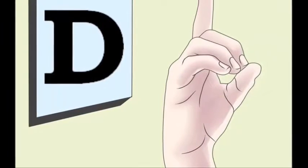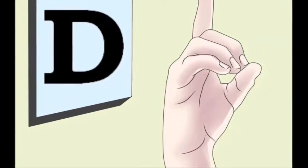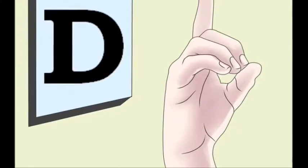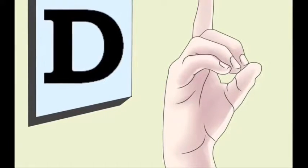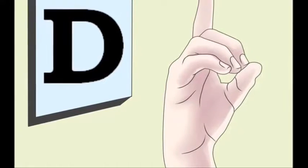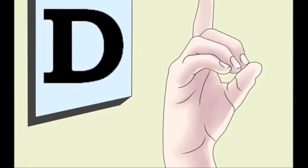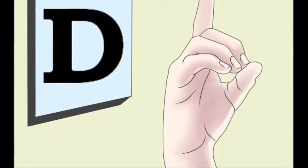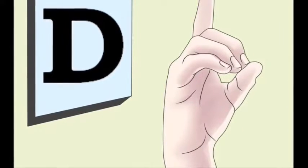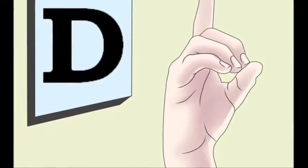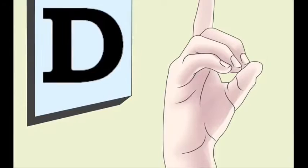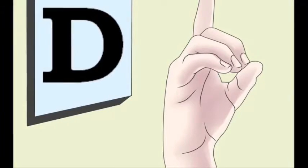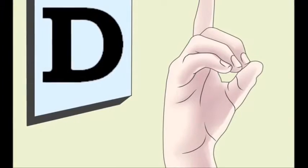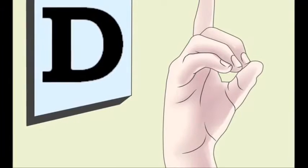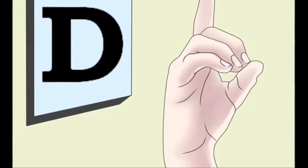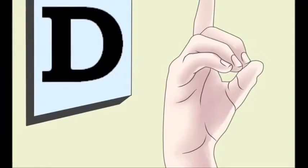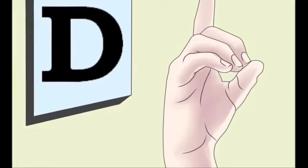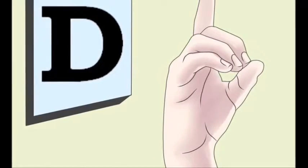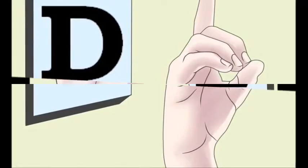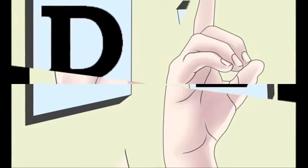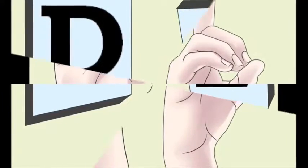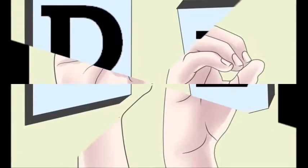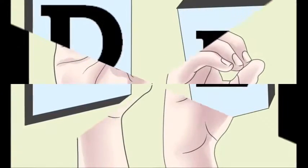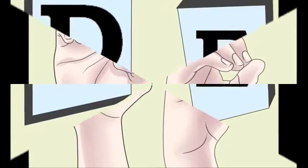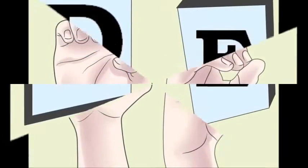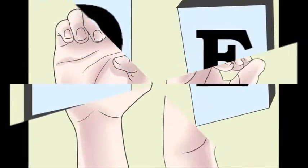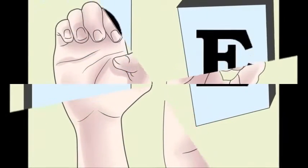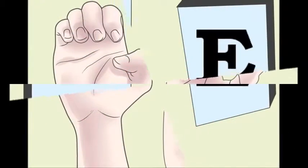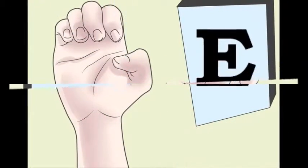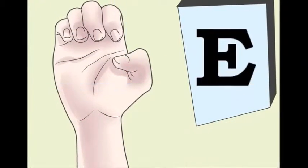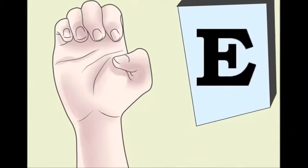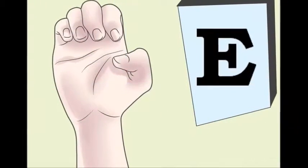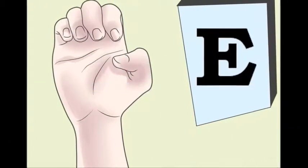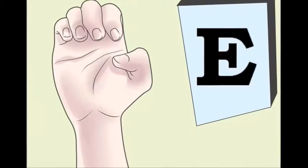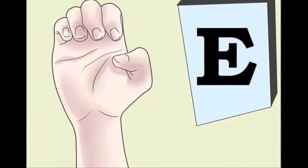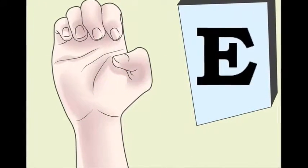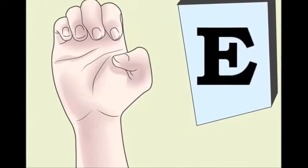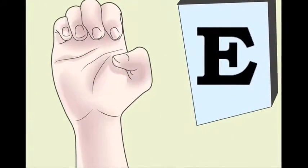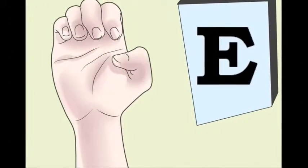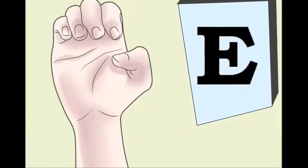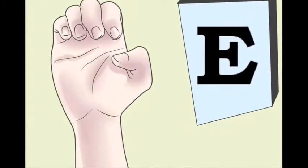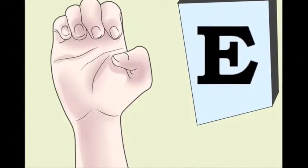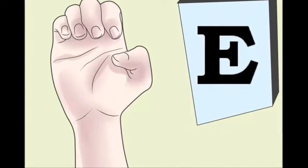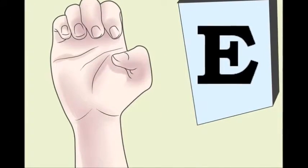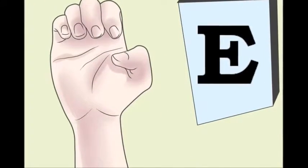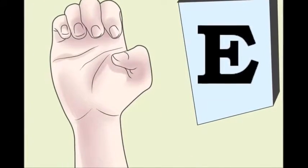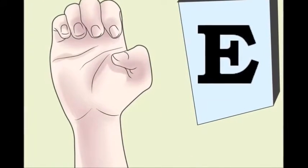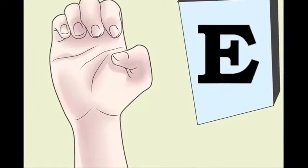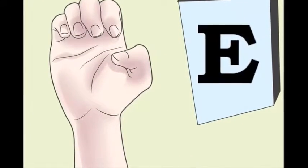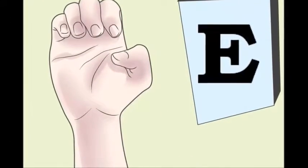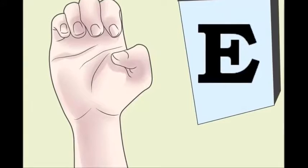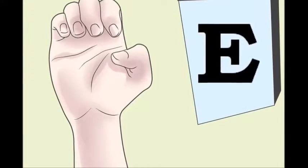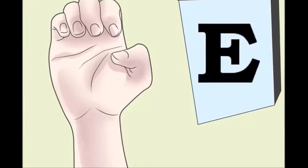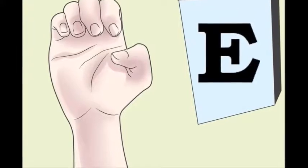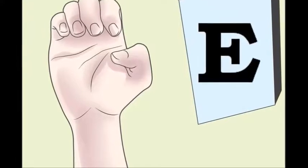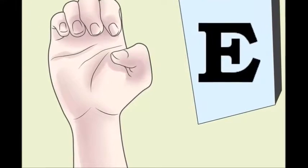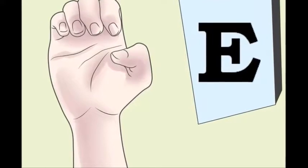signe, avec la somme guideline for finge spelling etiquette en good form. Signe. With the exception of